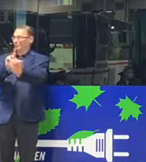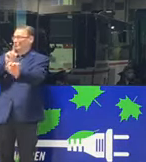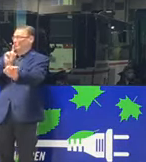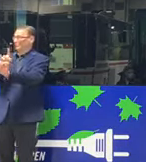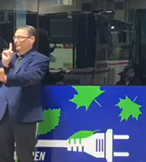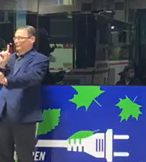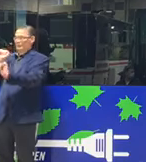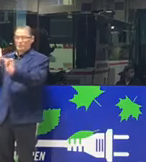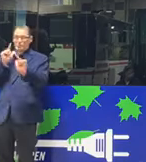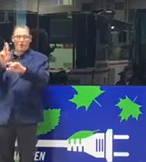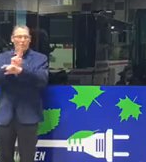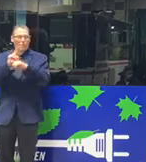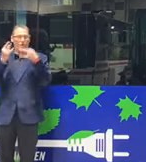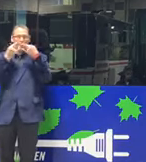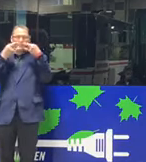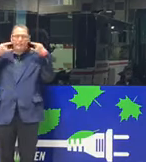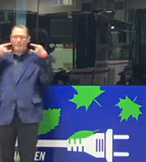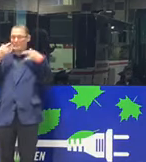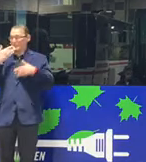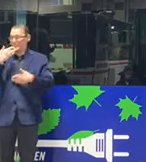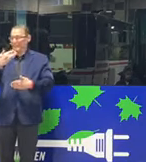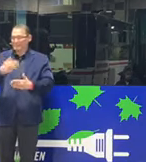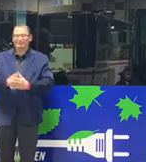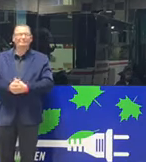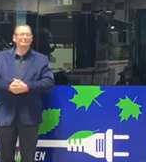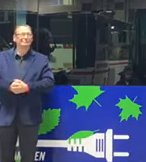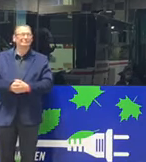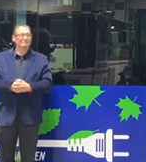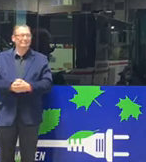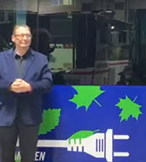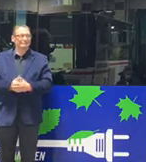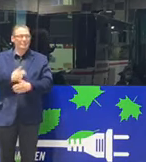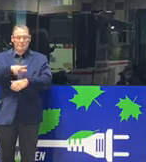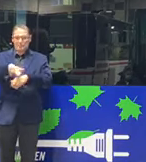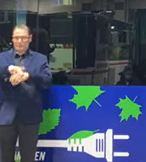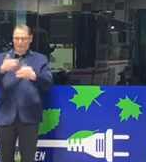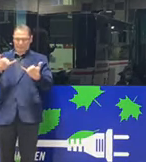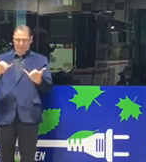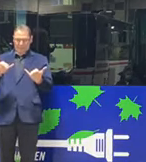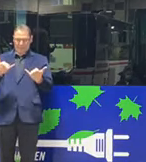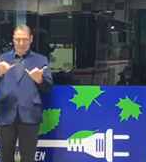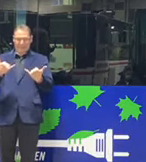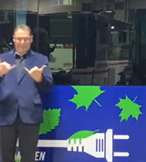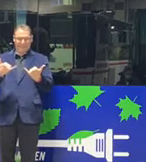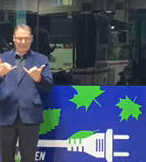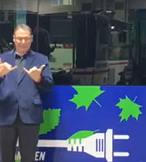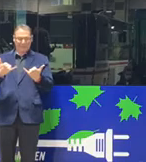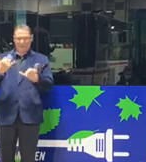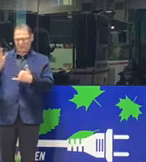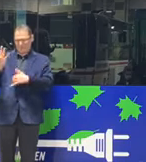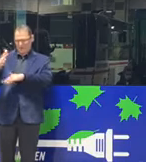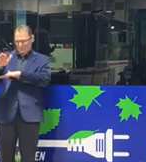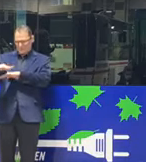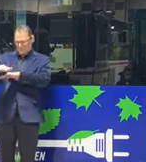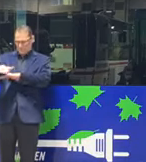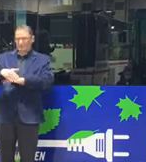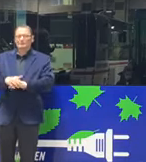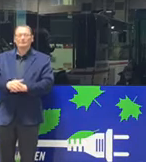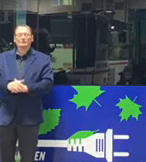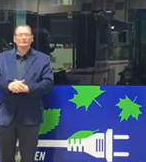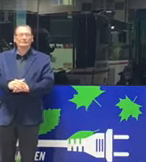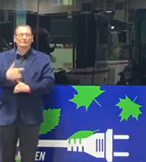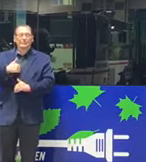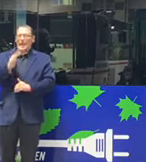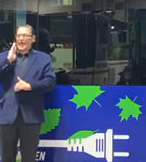Everybody's wearing masks. Really appreciate all that. Normally at this time of day, on a Friday afternoon,